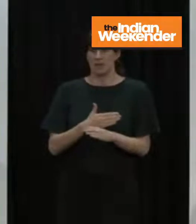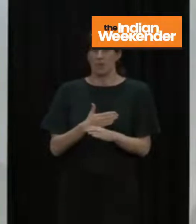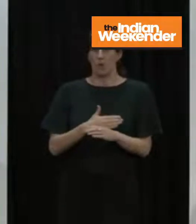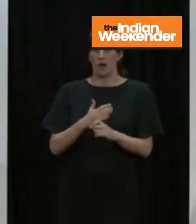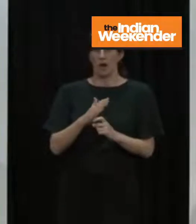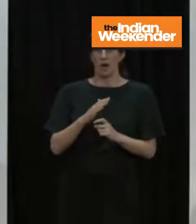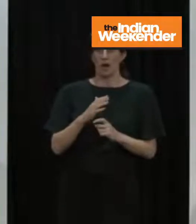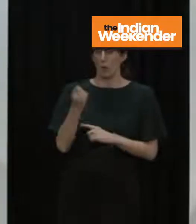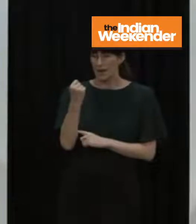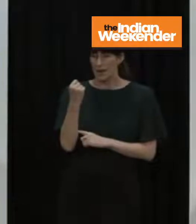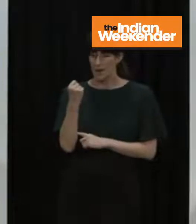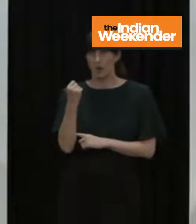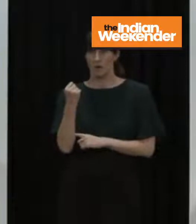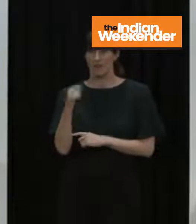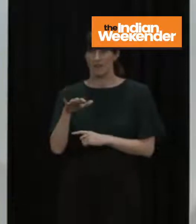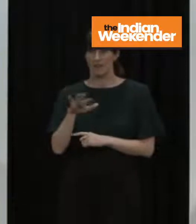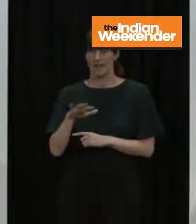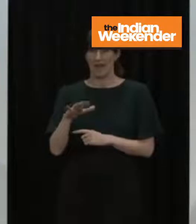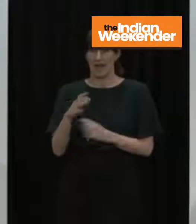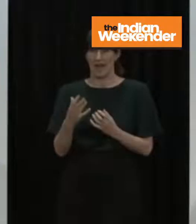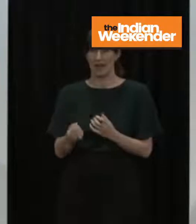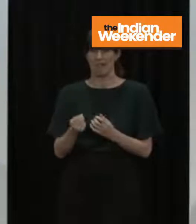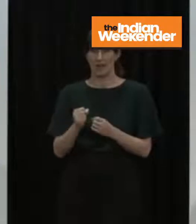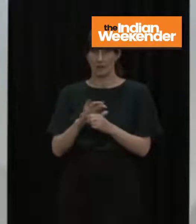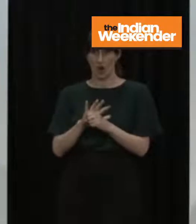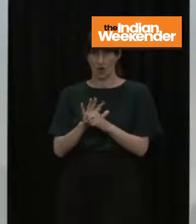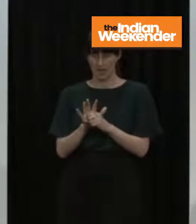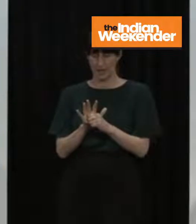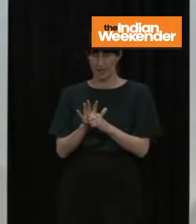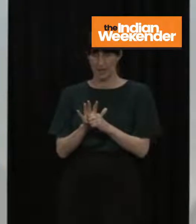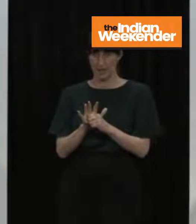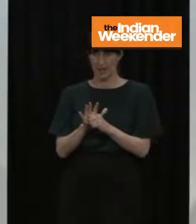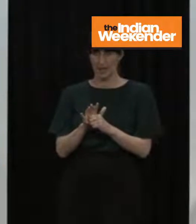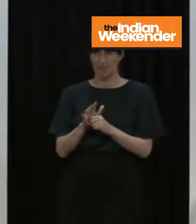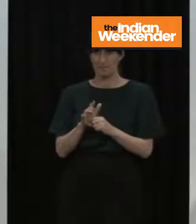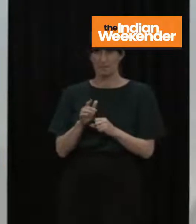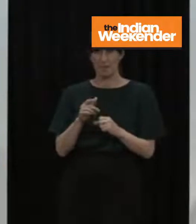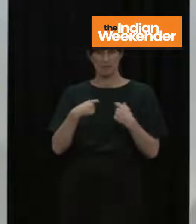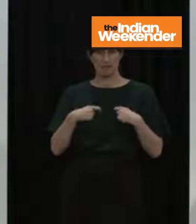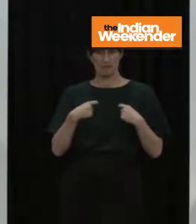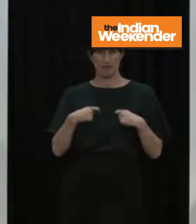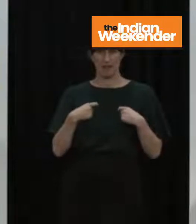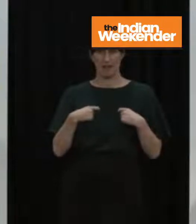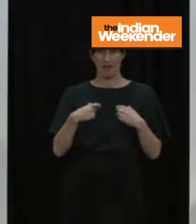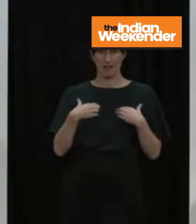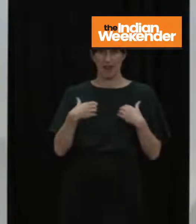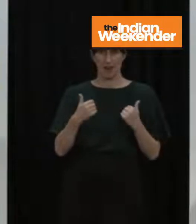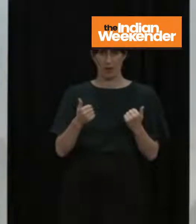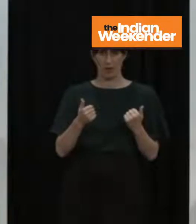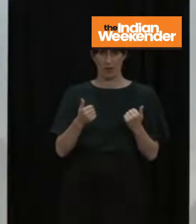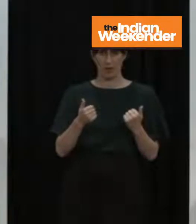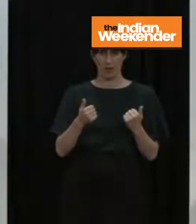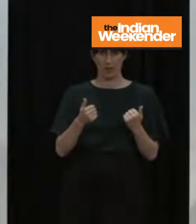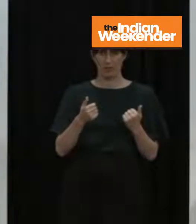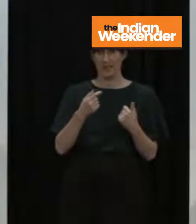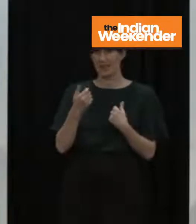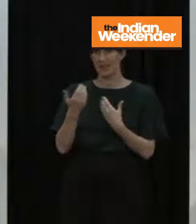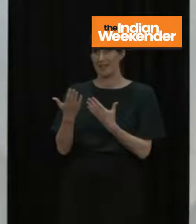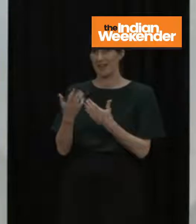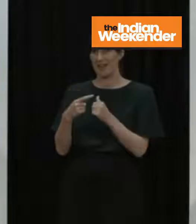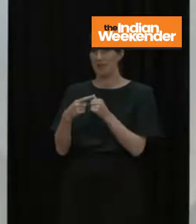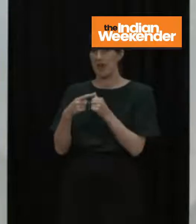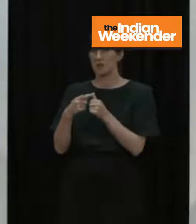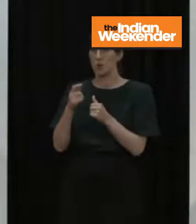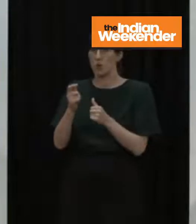outbreak was contained in Auckland. Can you sort of explain how the ministry got it so wrong? And looking back, do you think anything more could have been done to